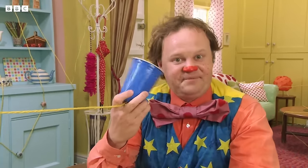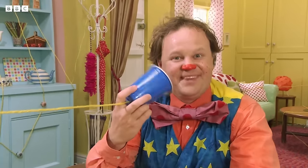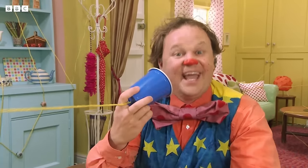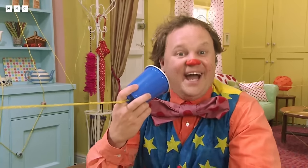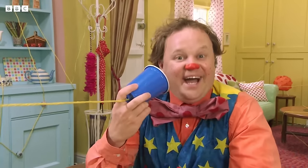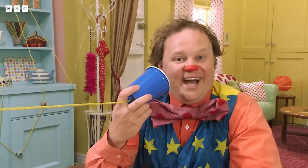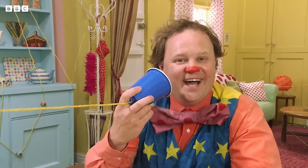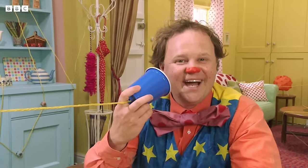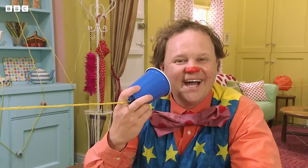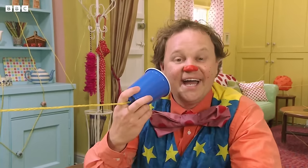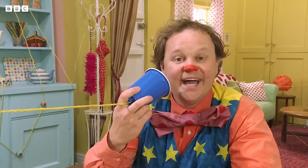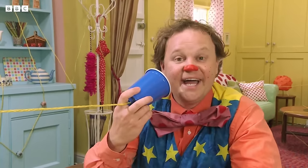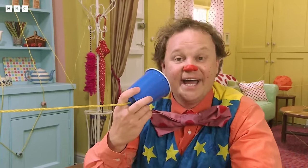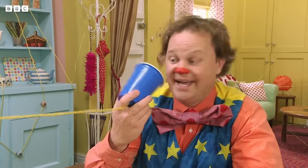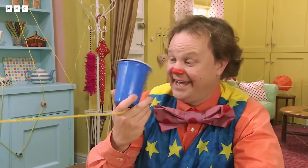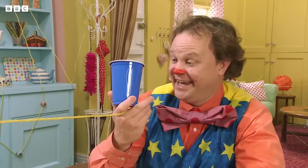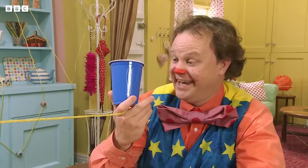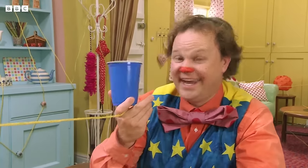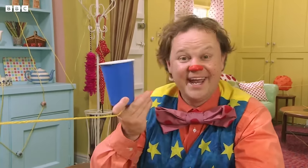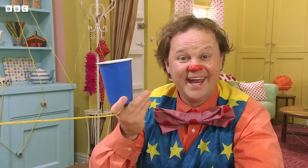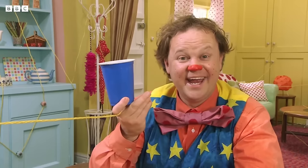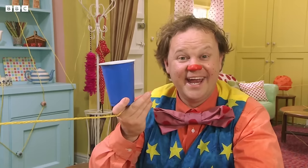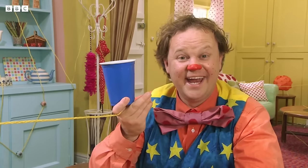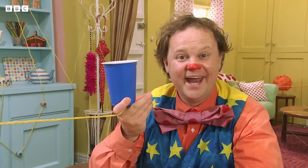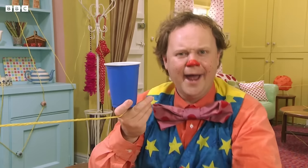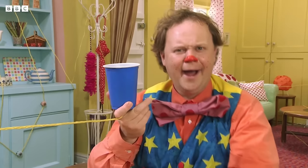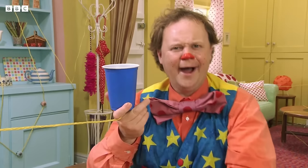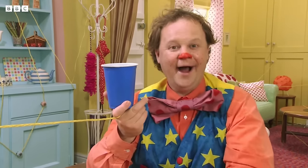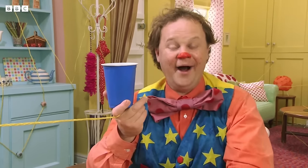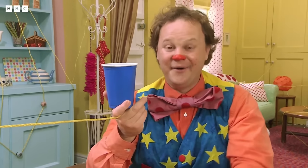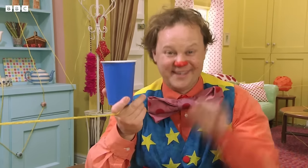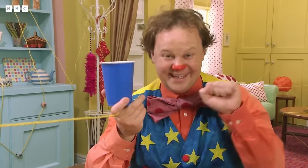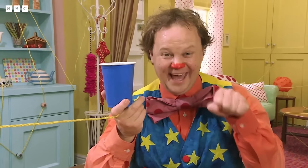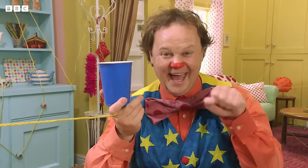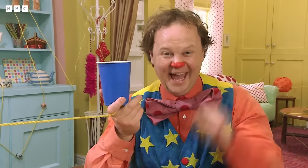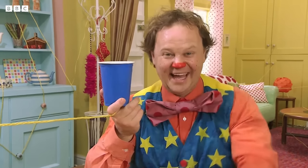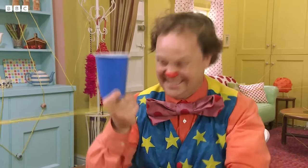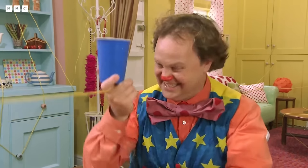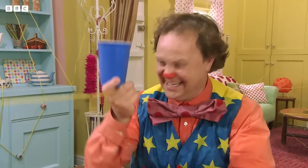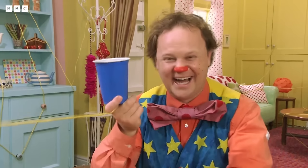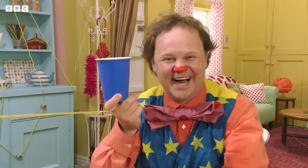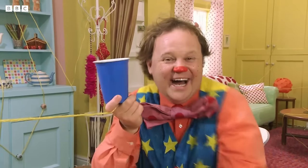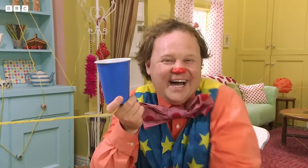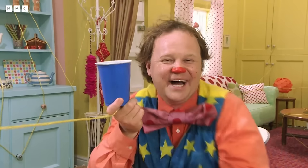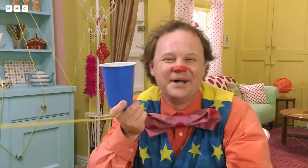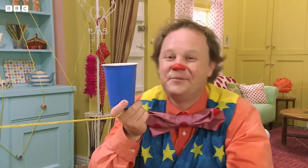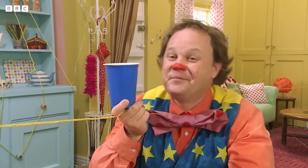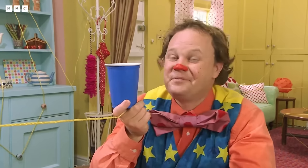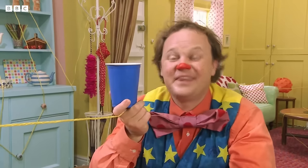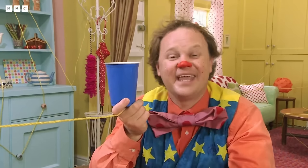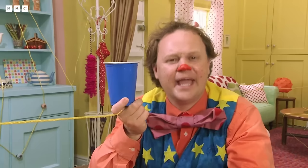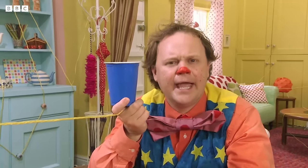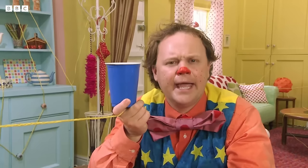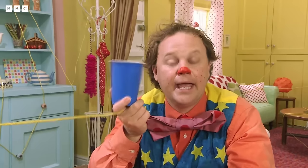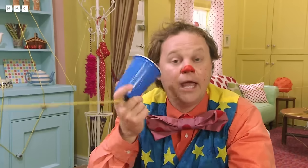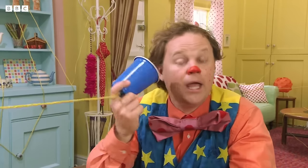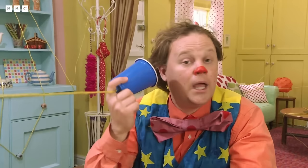It's great fun speaking to friends on the phone, isn't it? Oh, yes! Before you go, Mr.